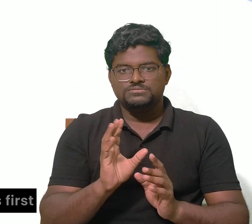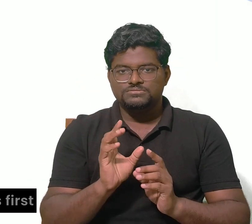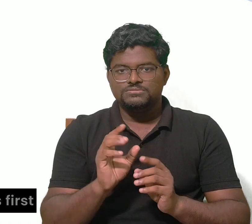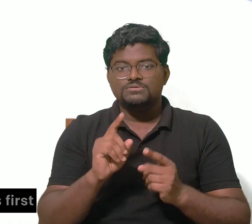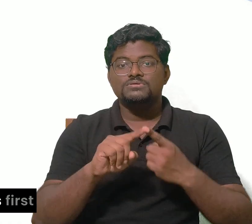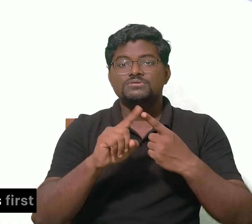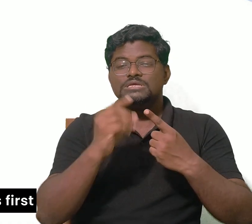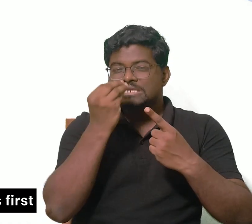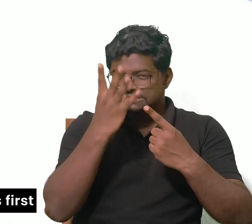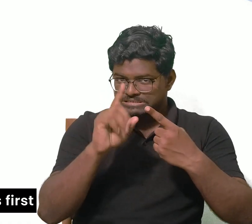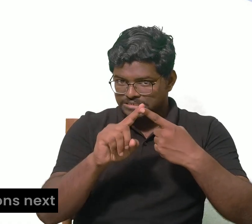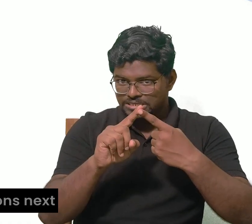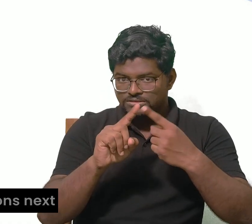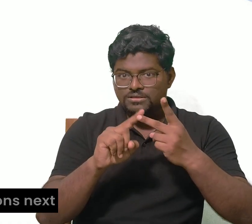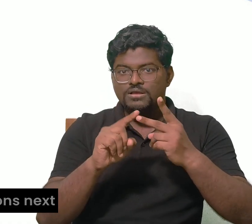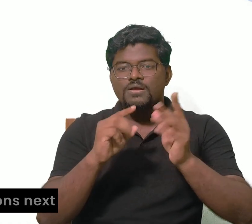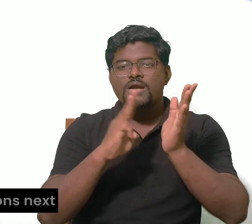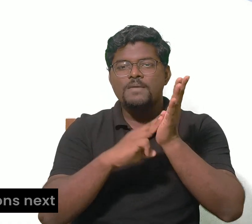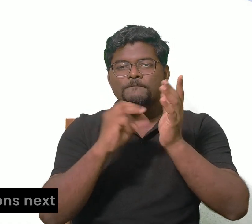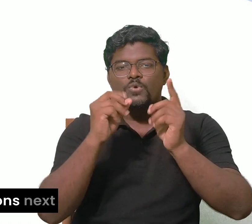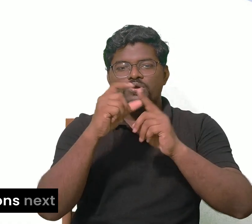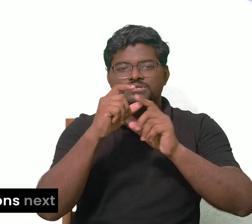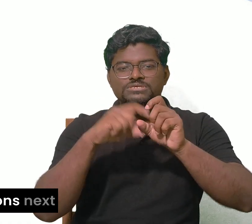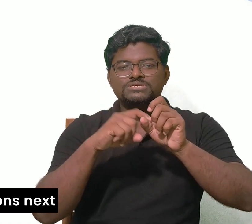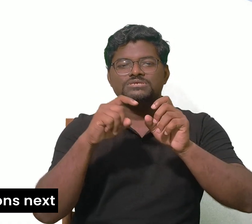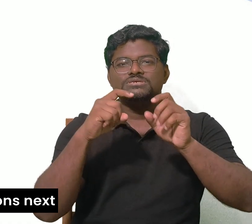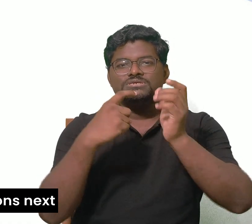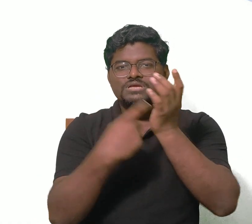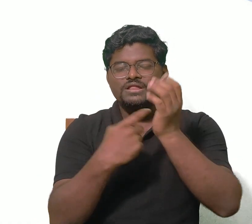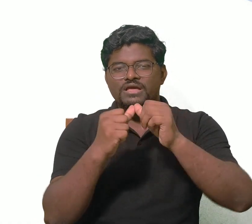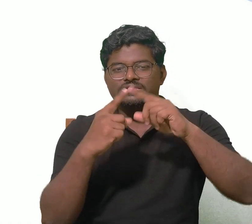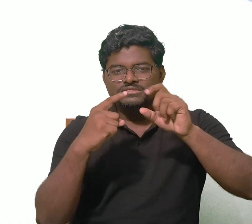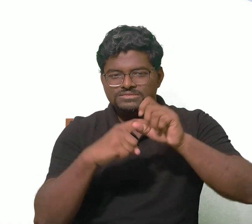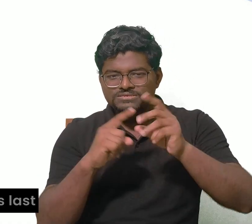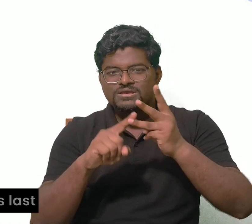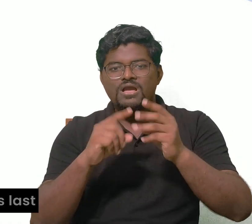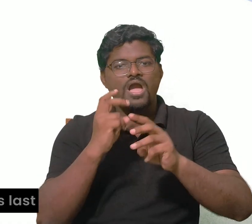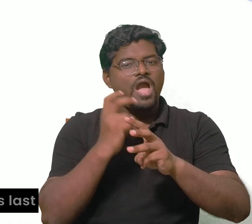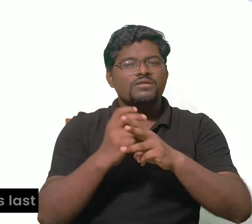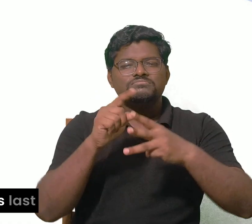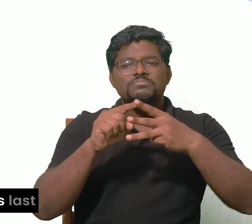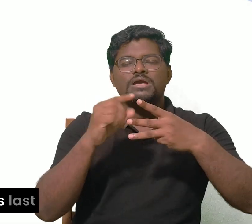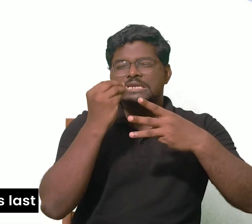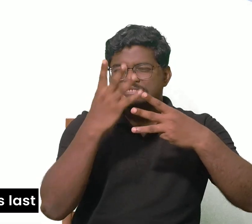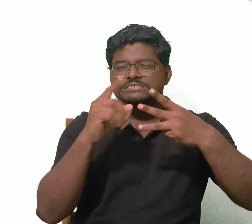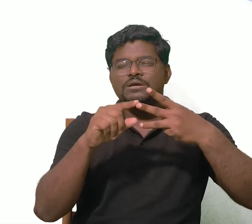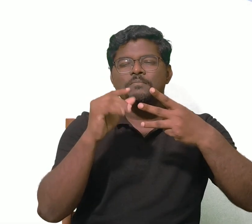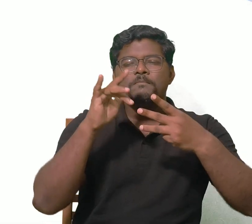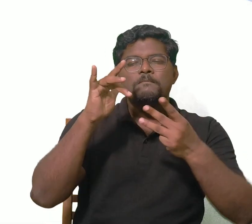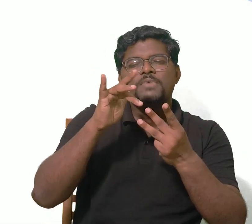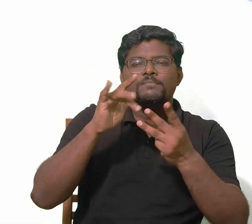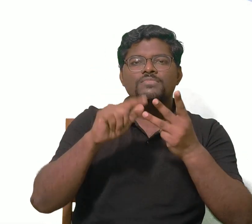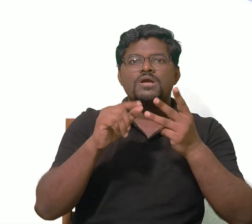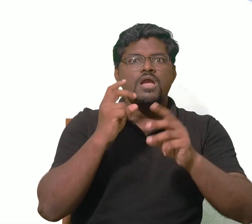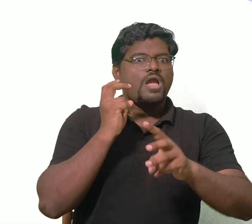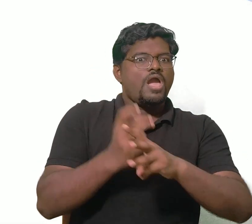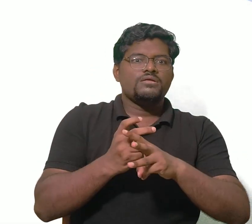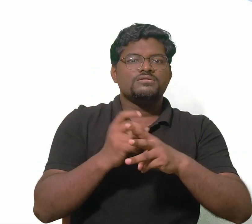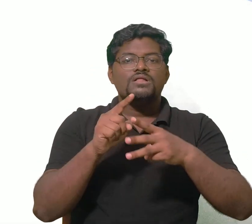easy, then moderate, and then hard. Normally they will set a question